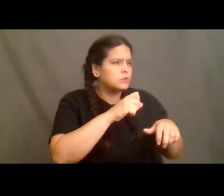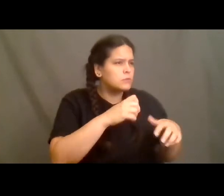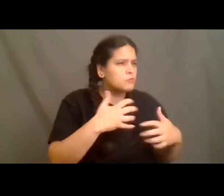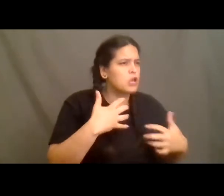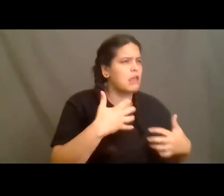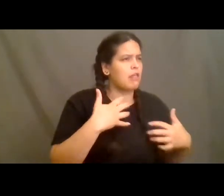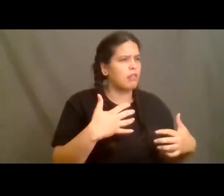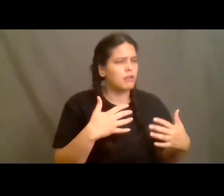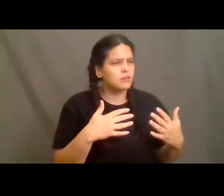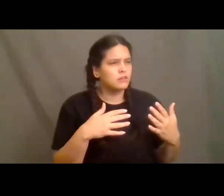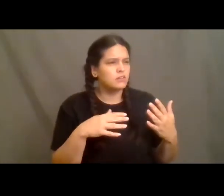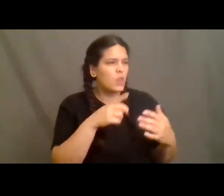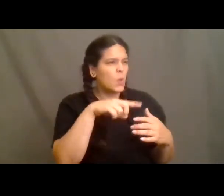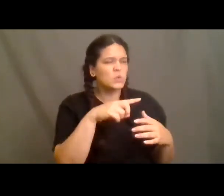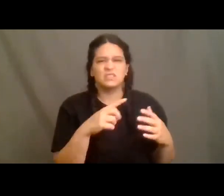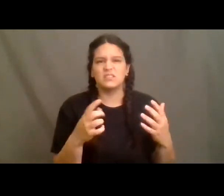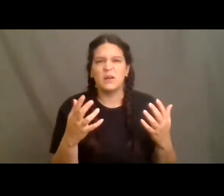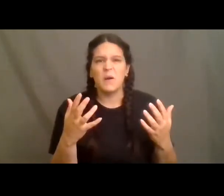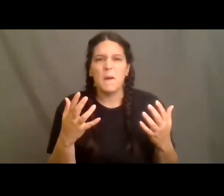of gambling, the monsters of